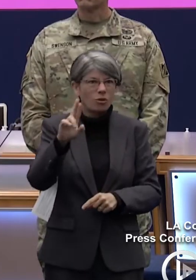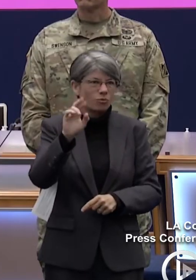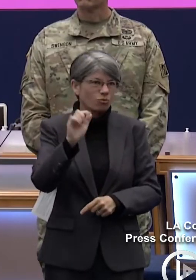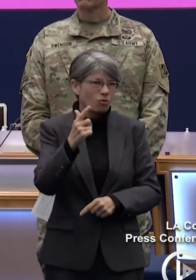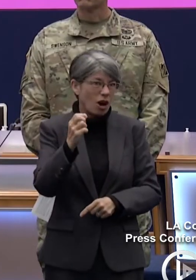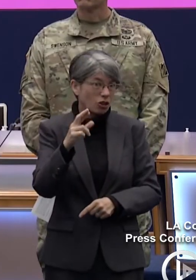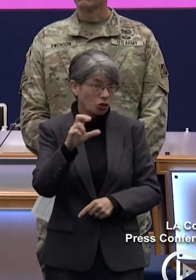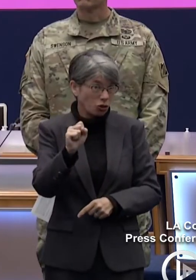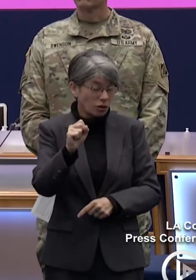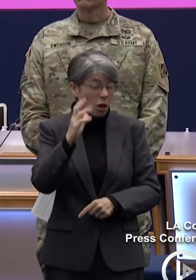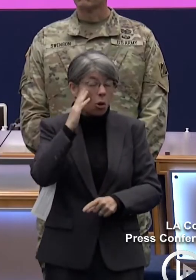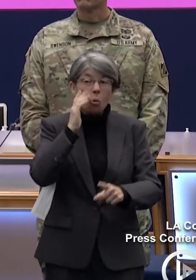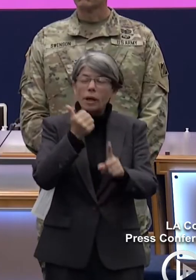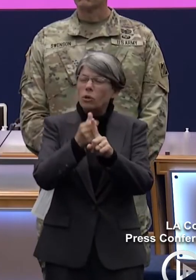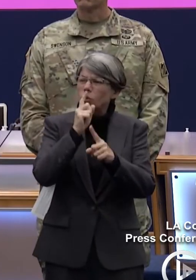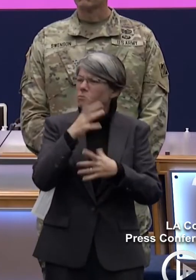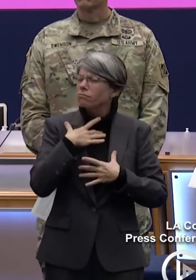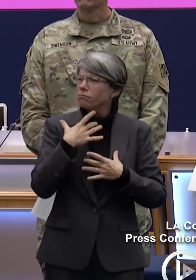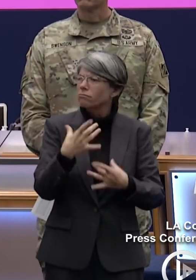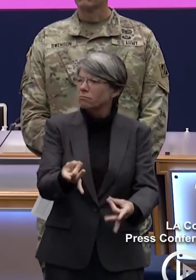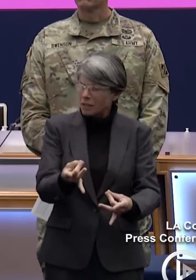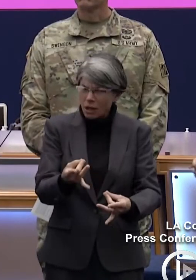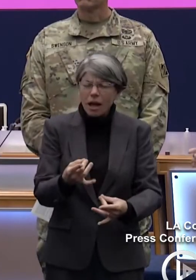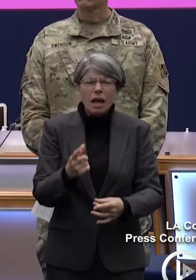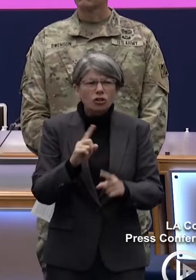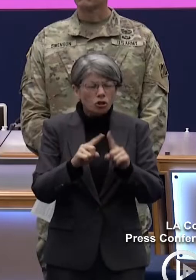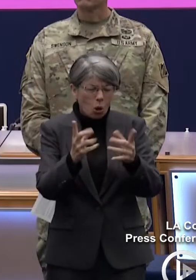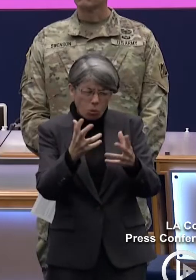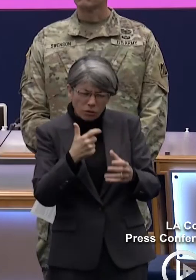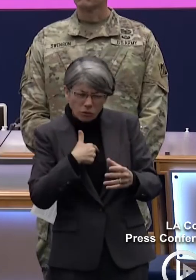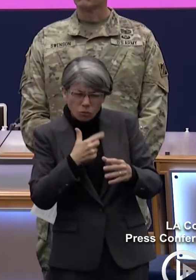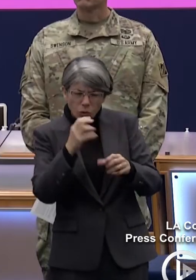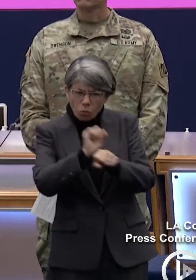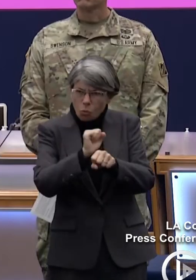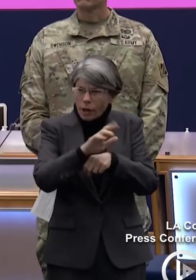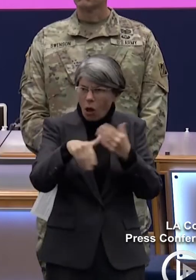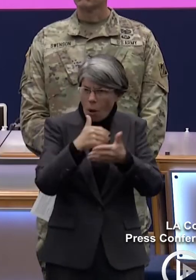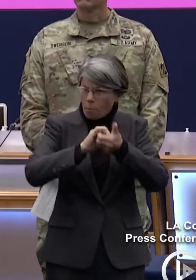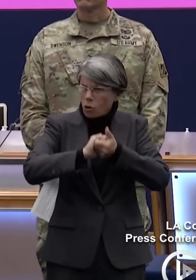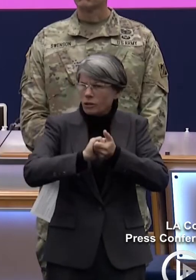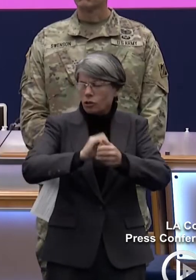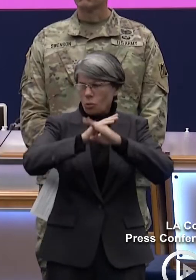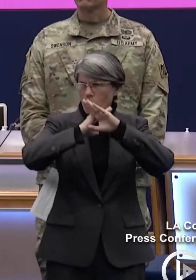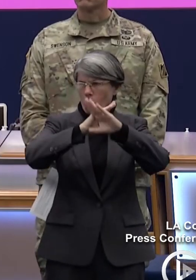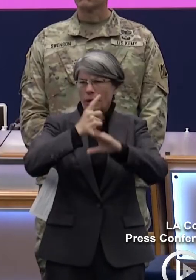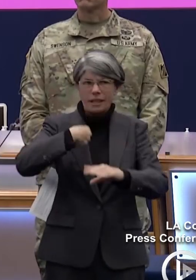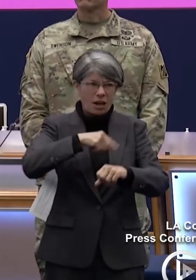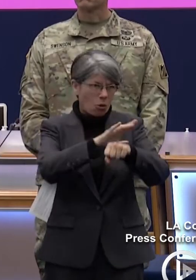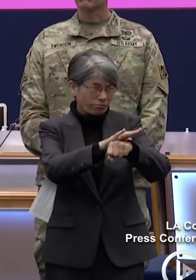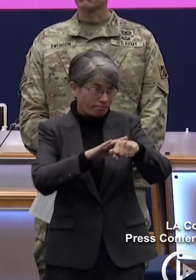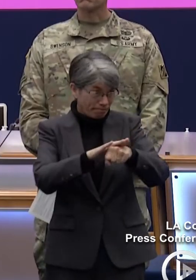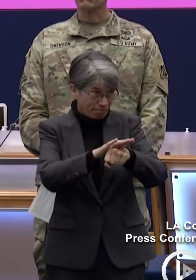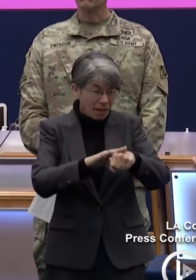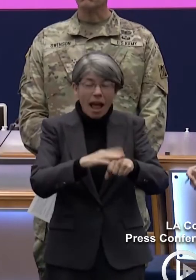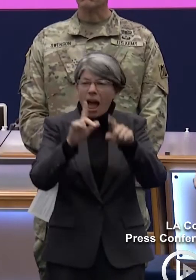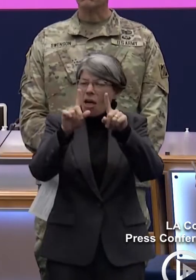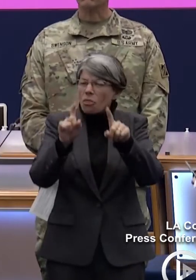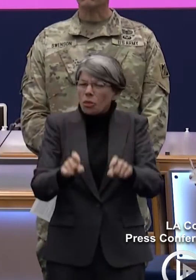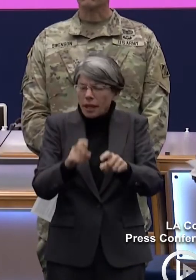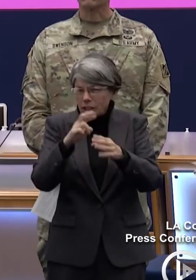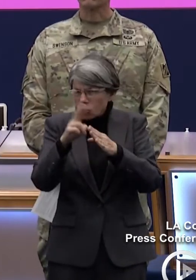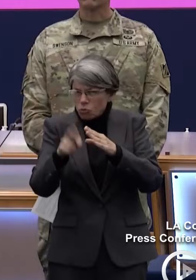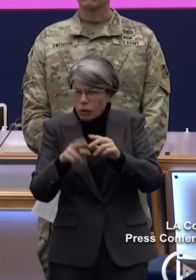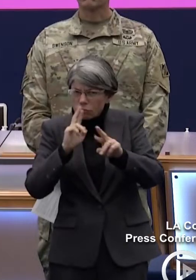particular interest. We are paying attention to them, and we're working with all of our partners to protect our coastline. These test results showed